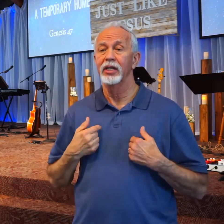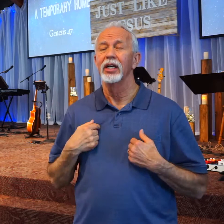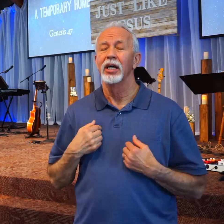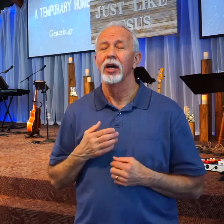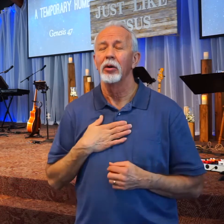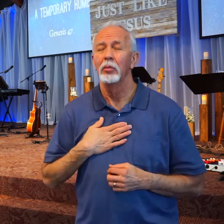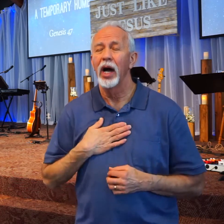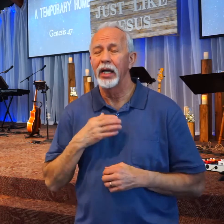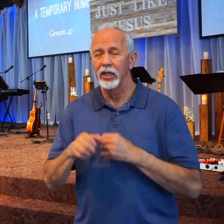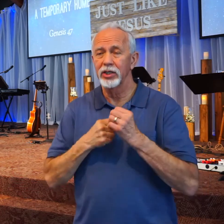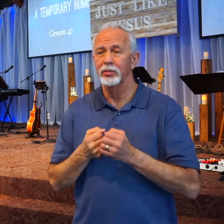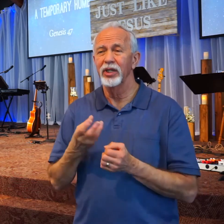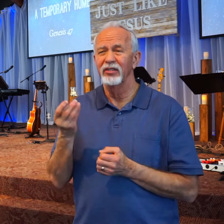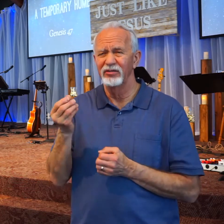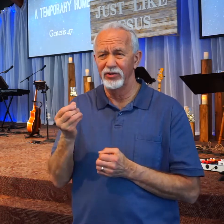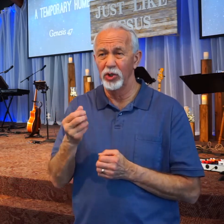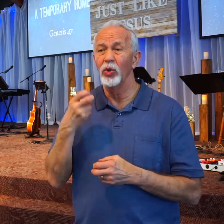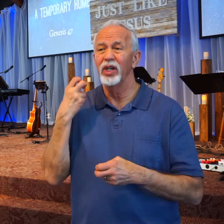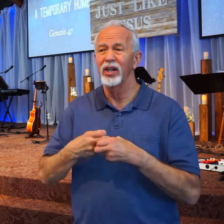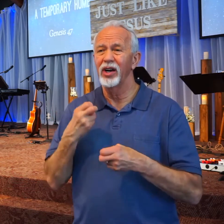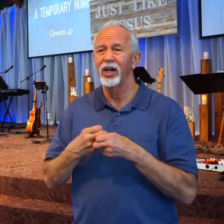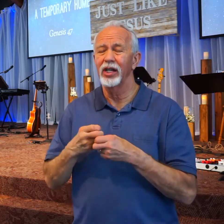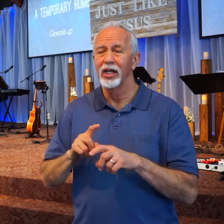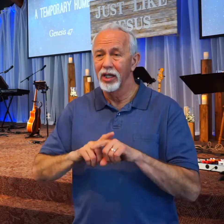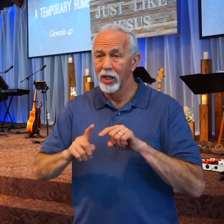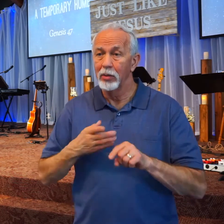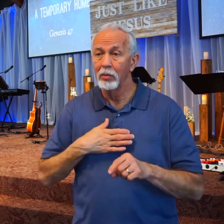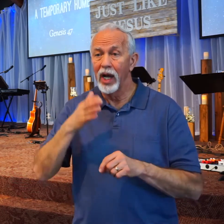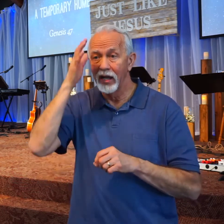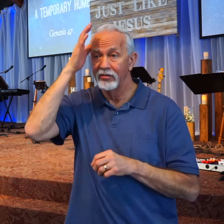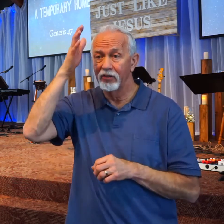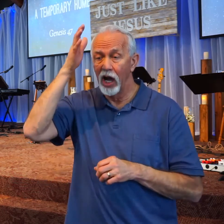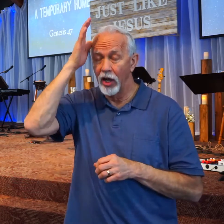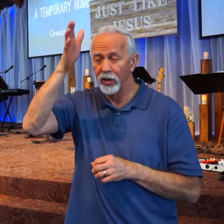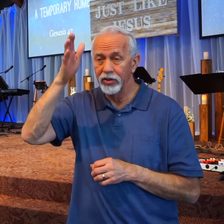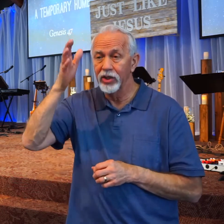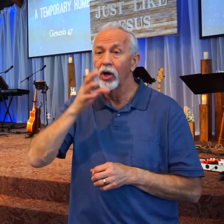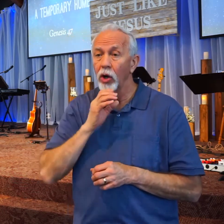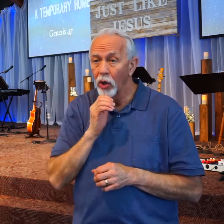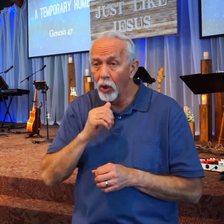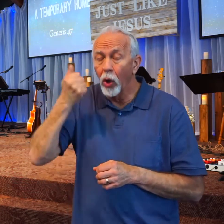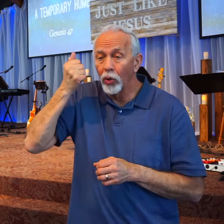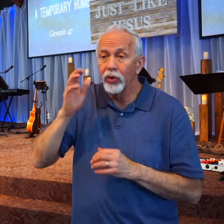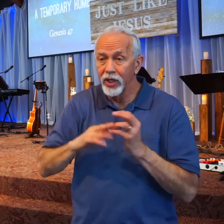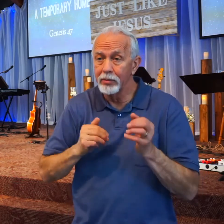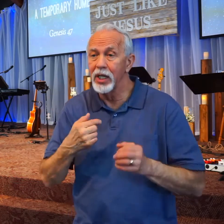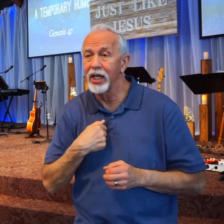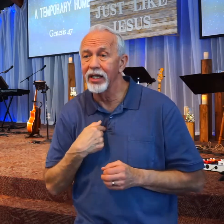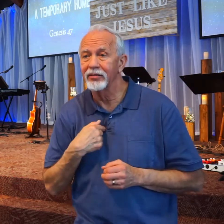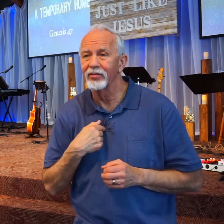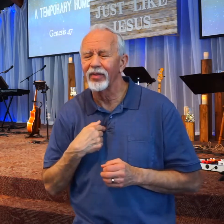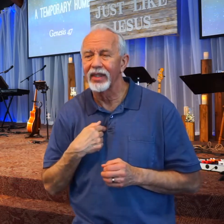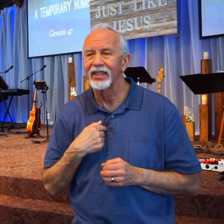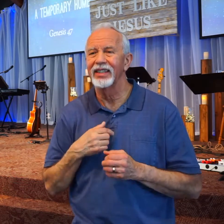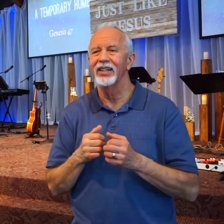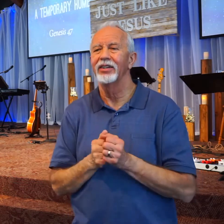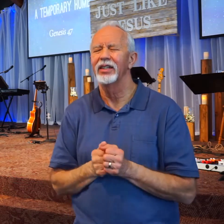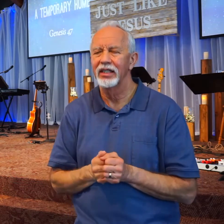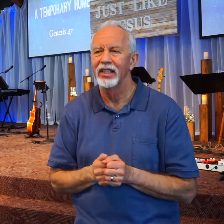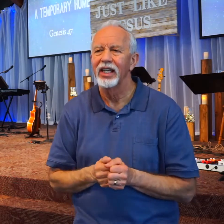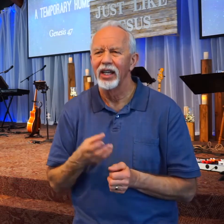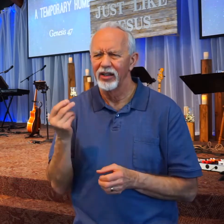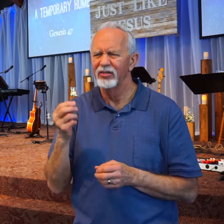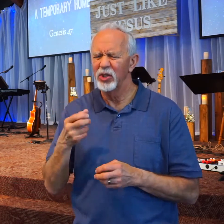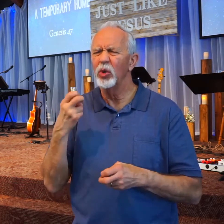they have not reached the years of my fathers during their pilgrimages." You know, when I read that, you know, "my years have been few and hard," I thought, you know, a lot of us